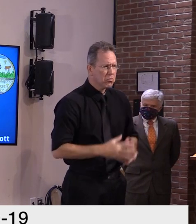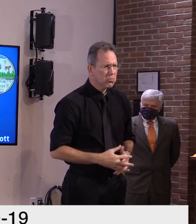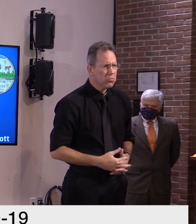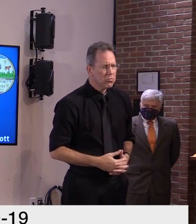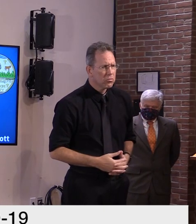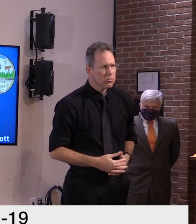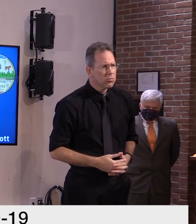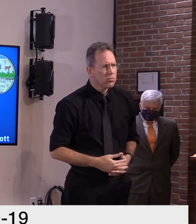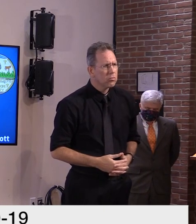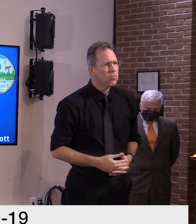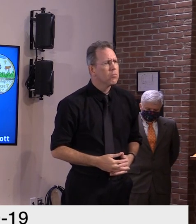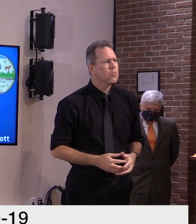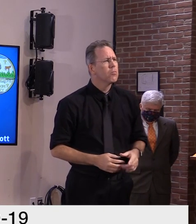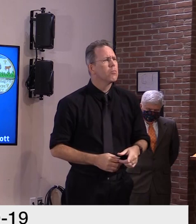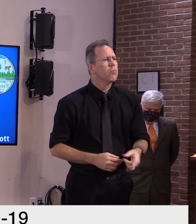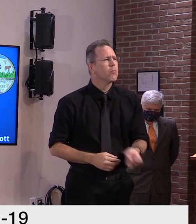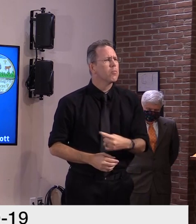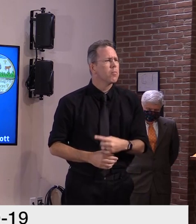Joe, the Barton Chronicle.